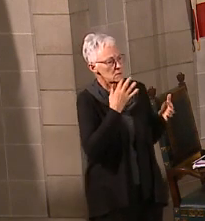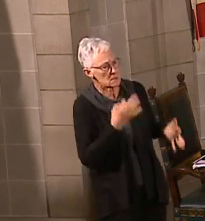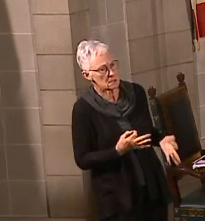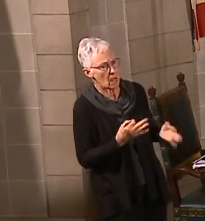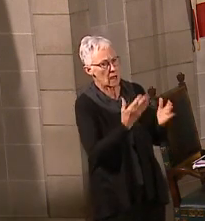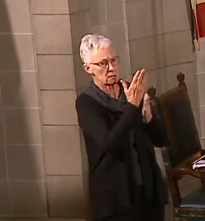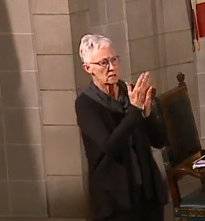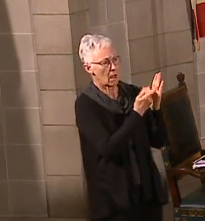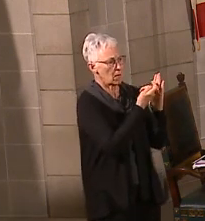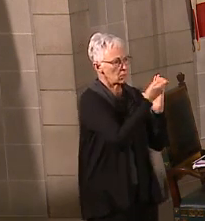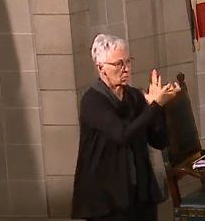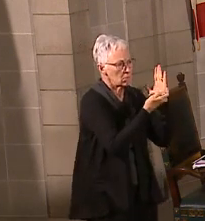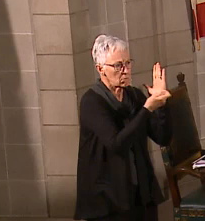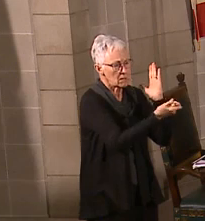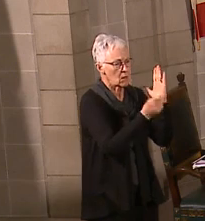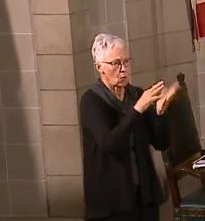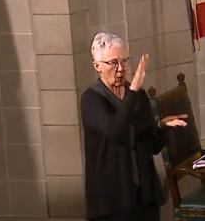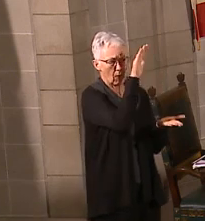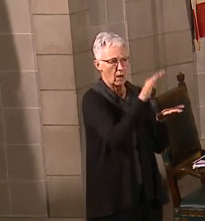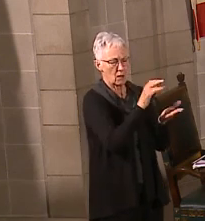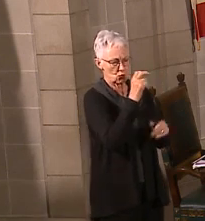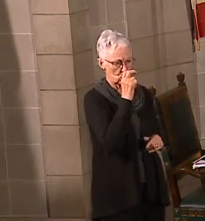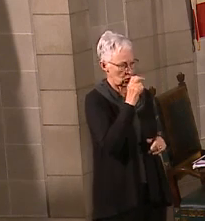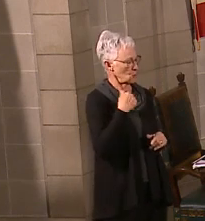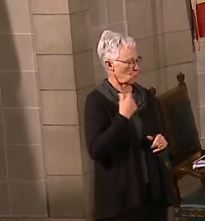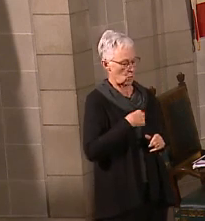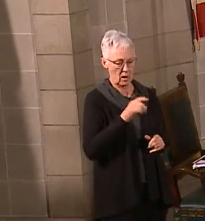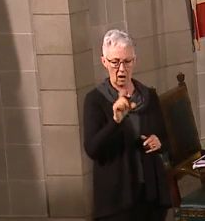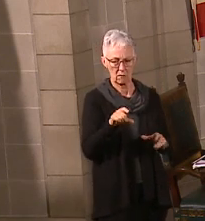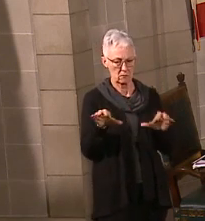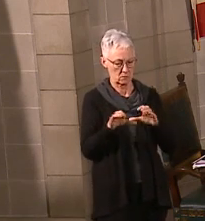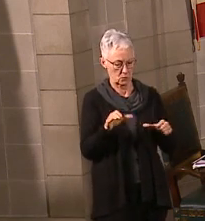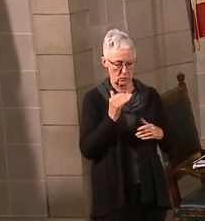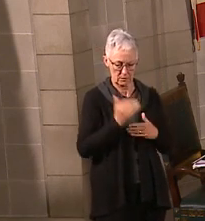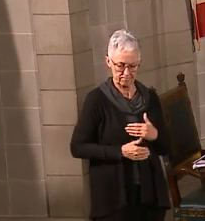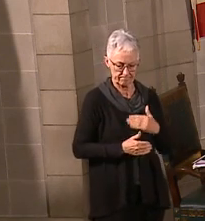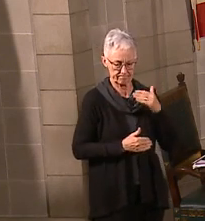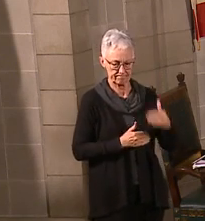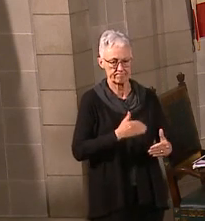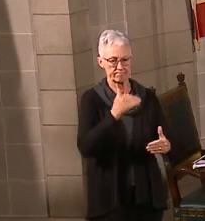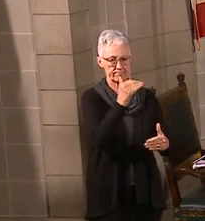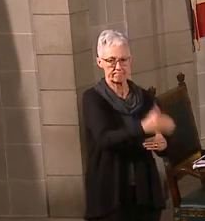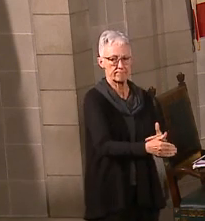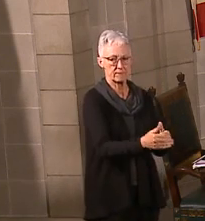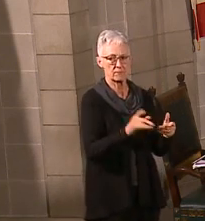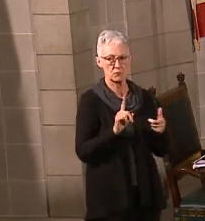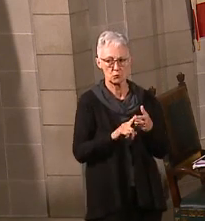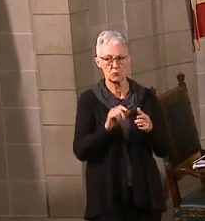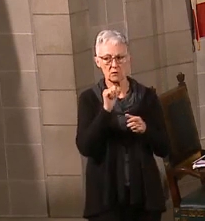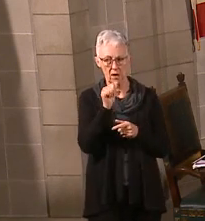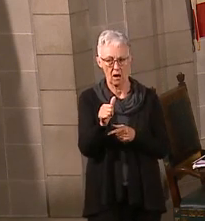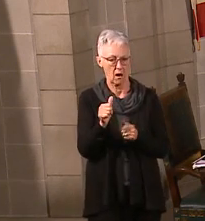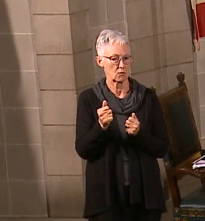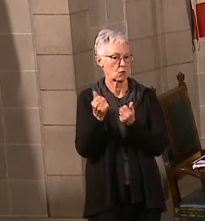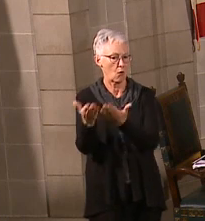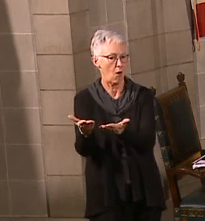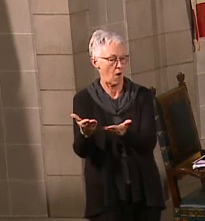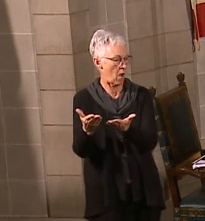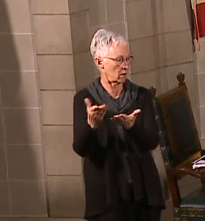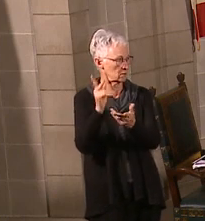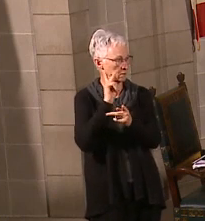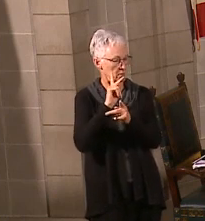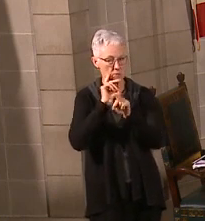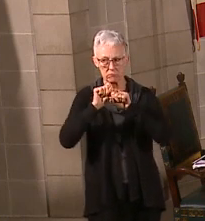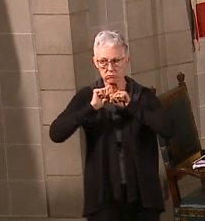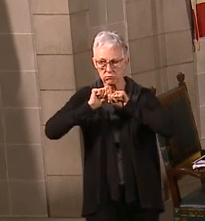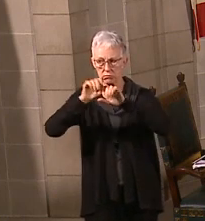collaborative process, and again, the same sort of step-at-a-time approach to make sure that we don't overwhelm the healthcare system. I got a blank paper here,